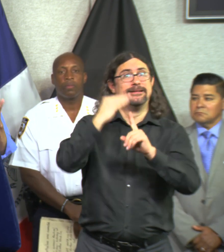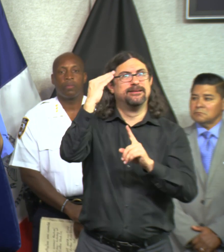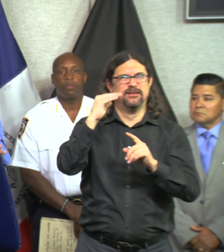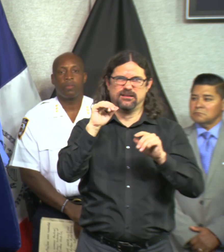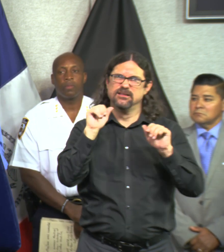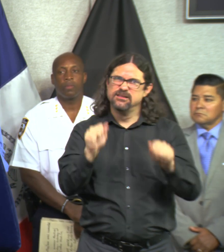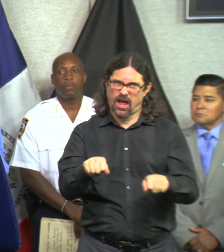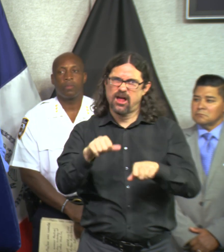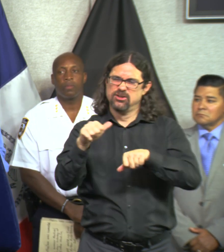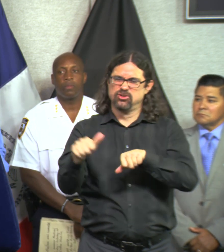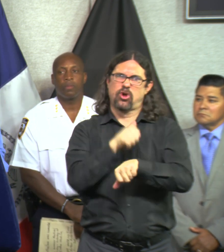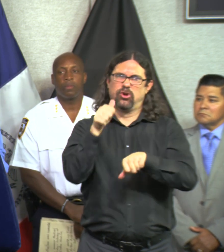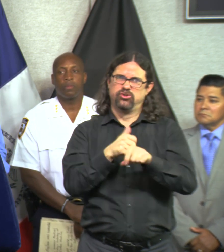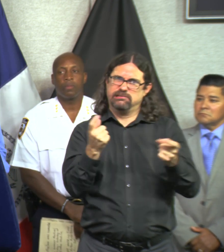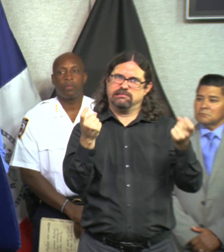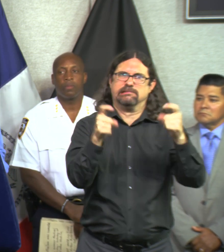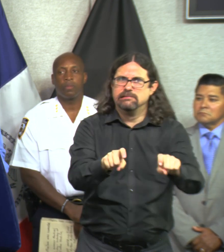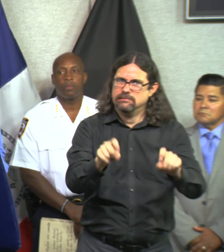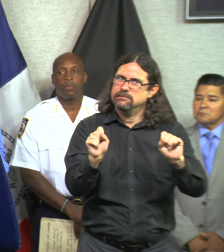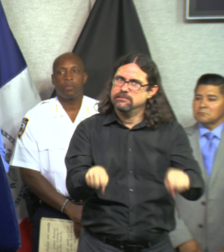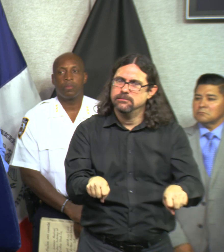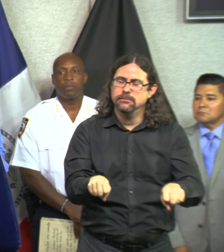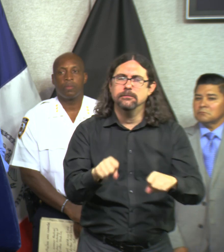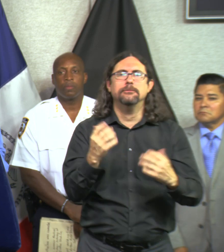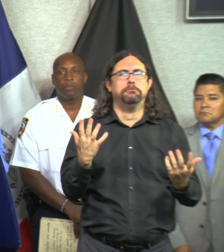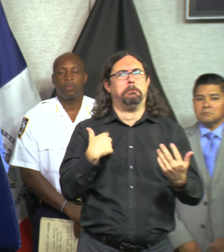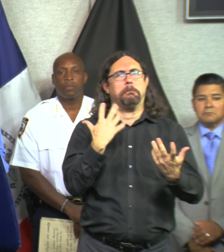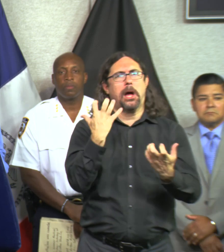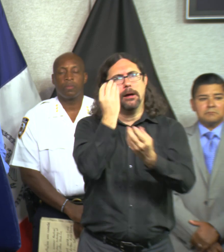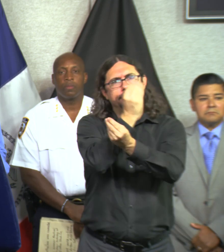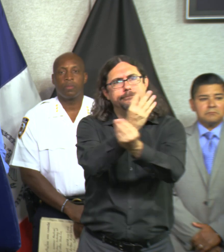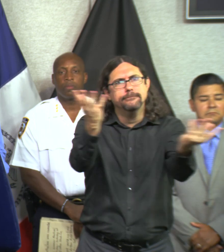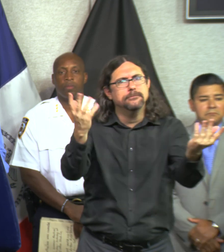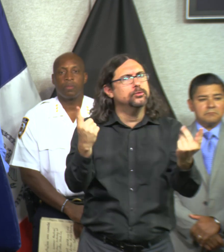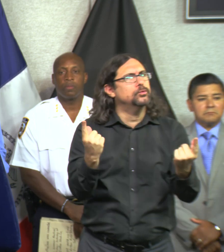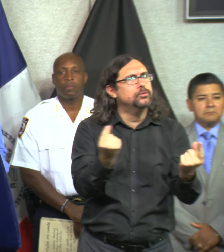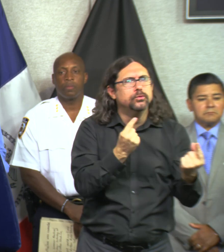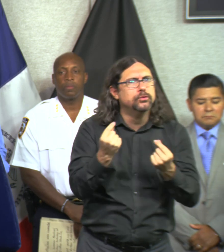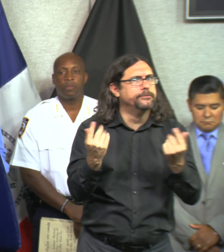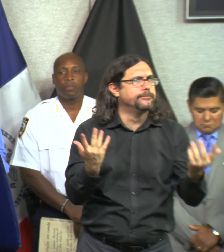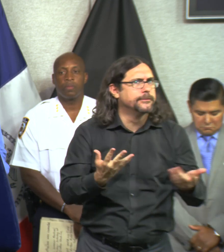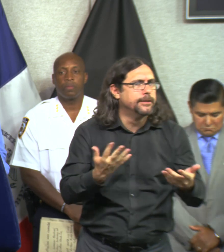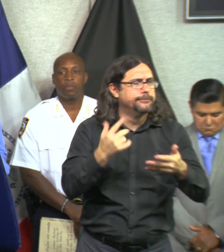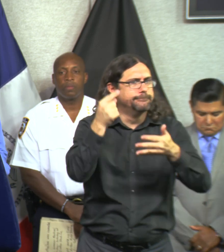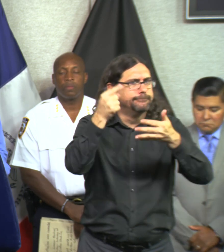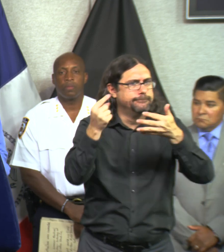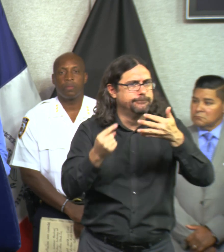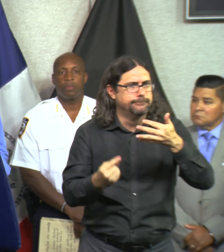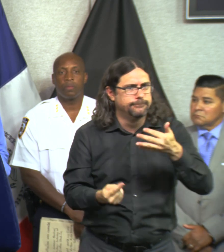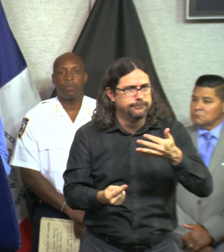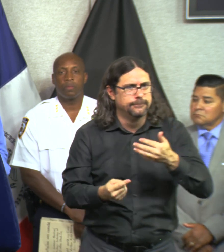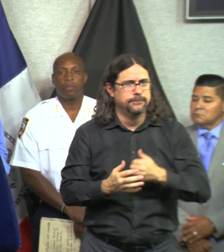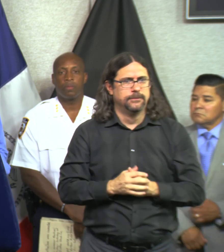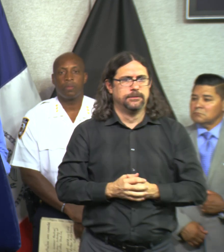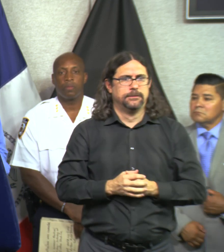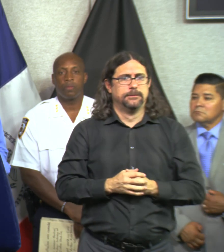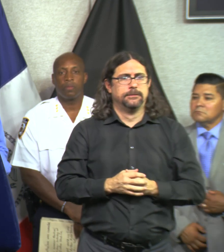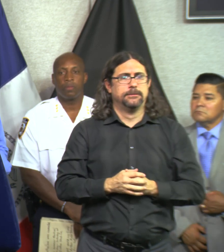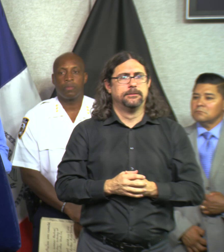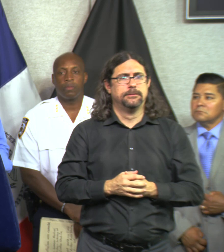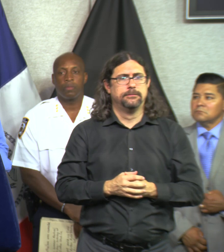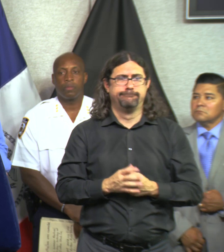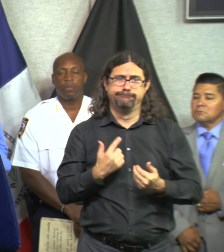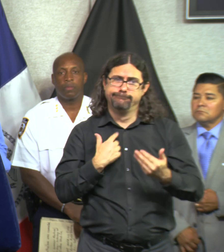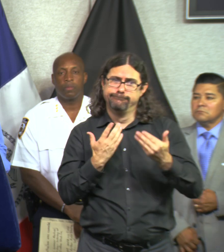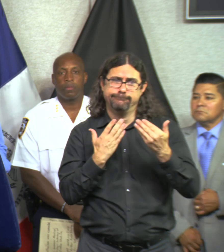number one, if at all possible, stay indoors Saturday and Sunday to the maximum extent possible, and specifically stay out of the sun.